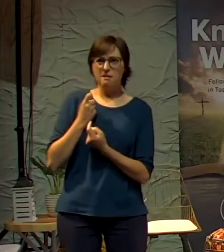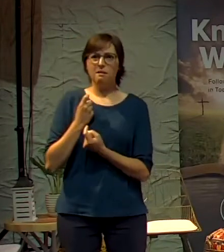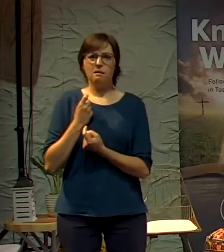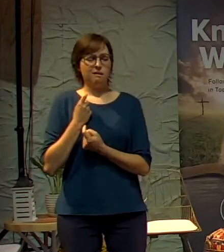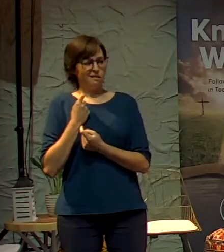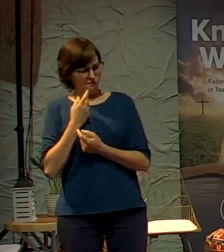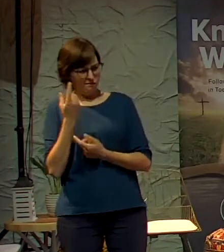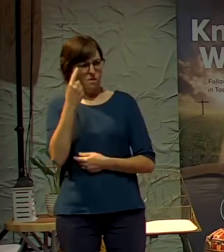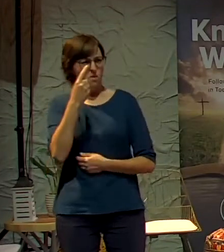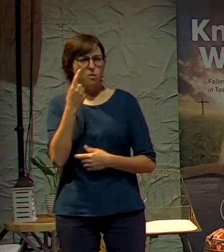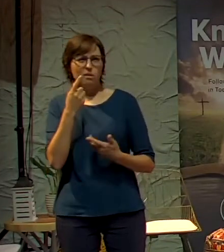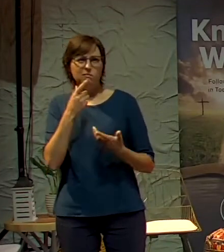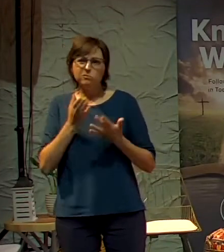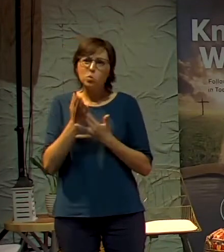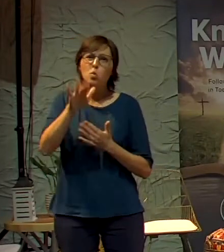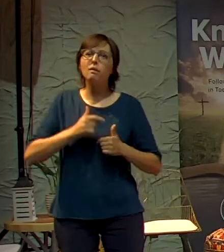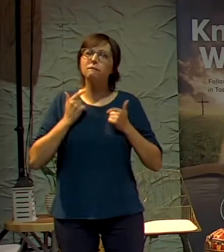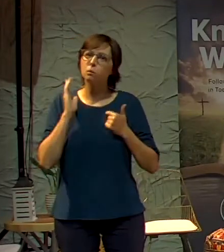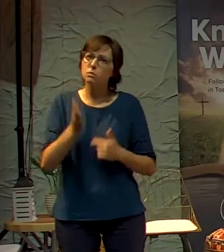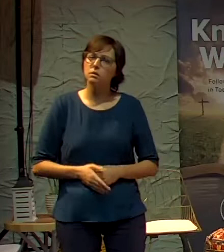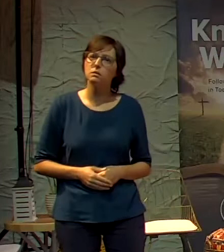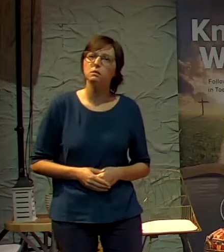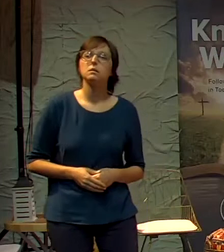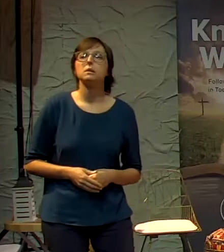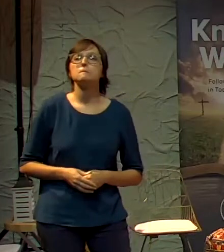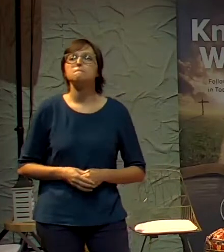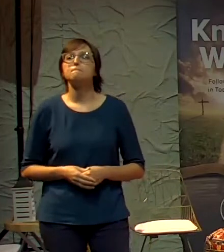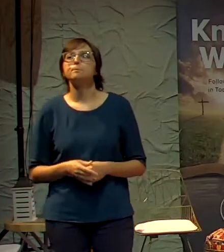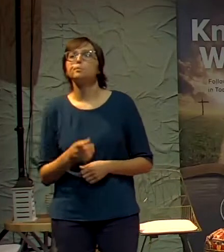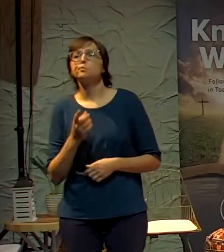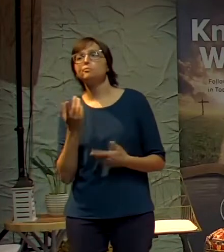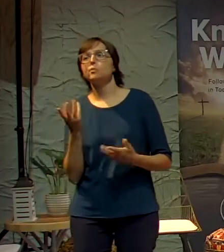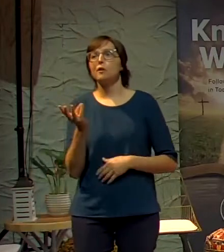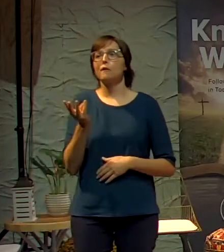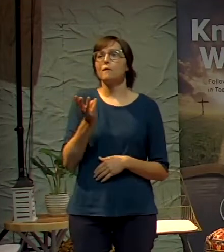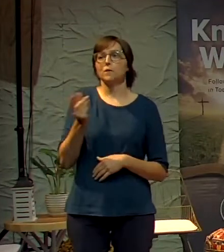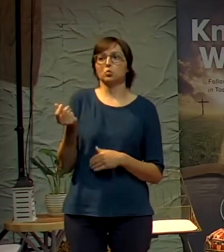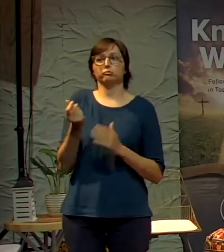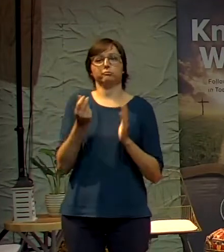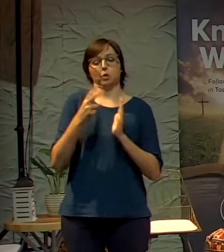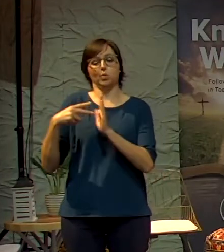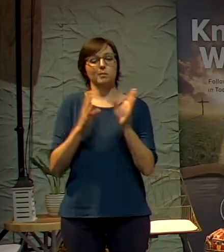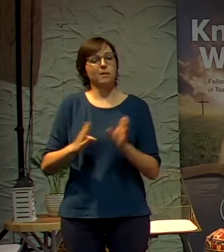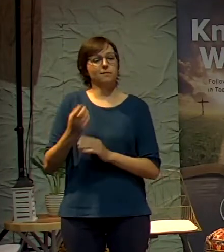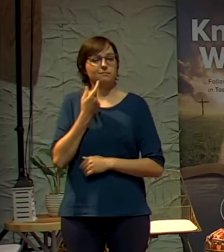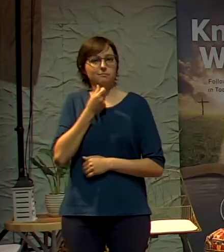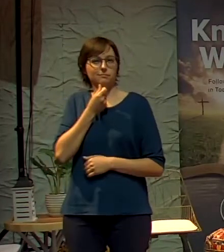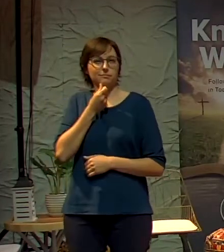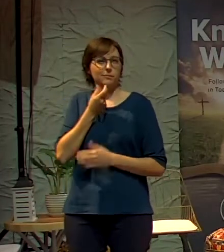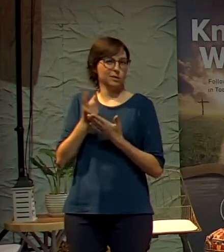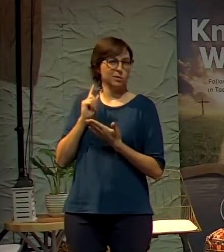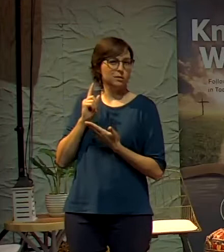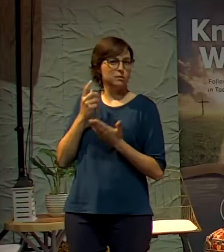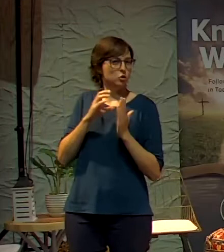right? So what we're going to do is we're going to go through our reading plan for this last week was, I think,